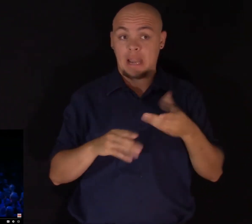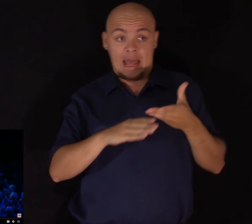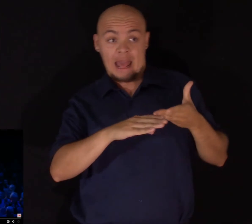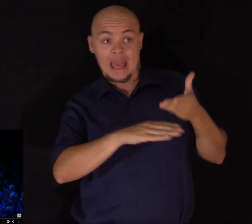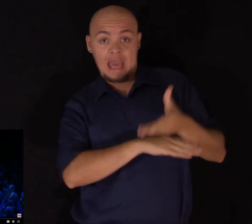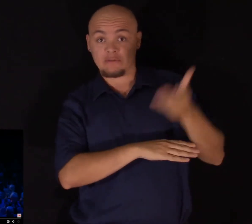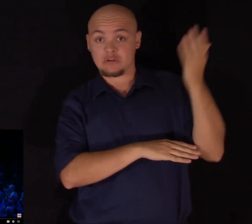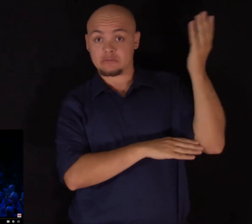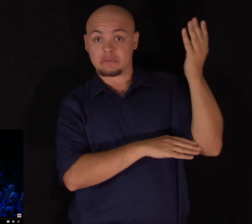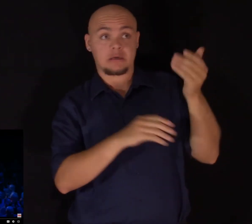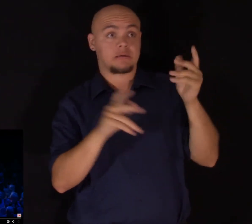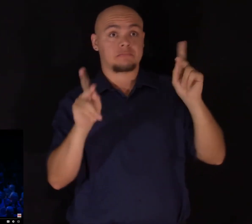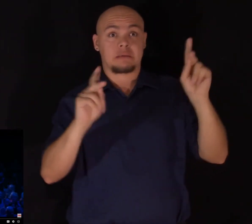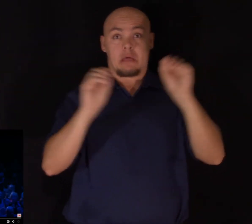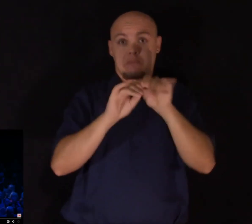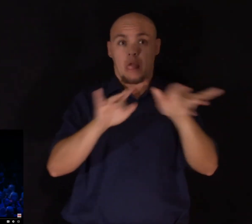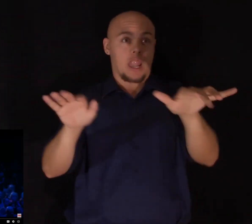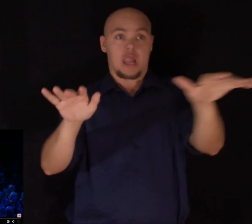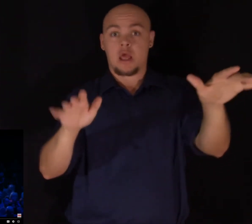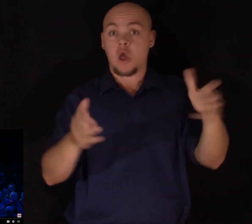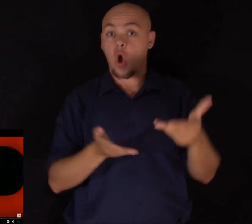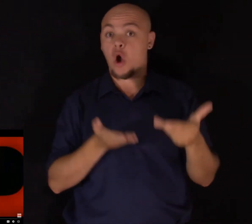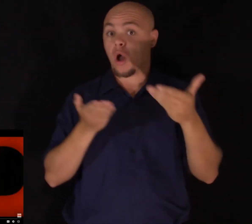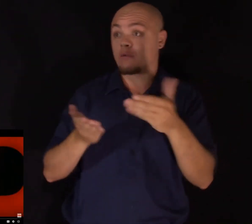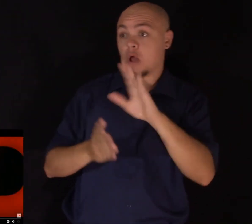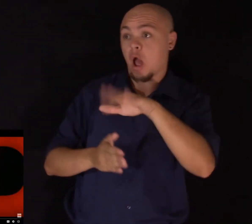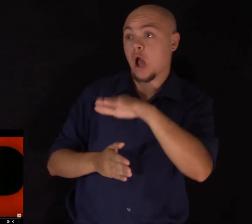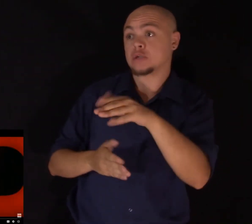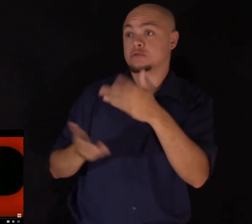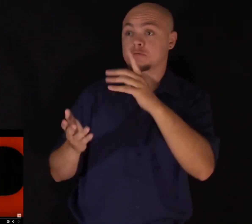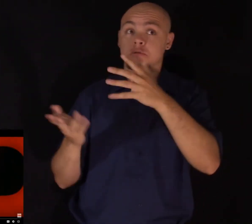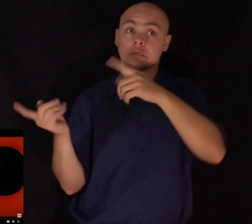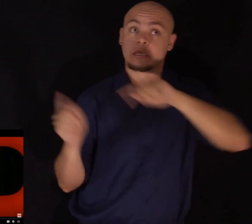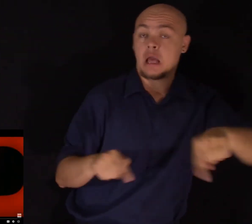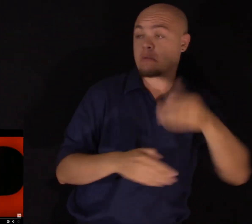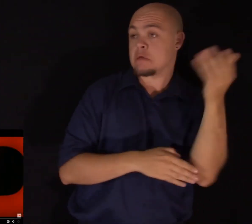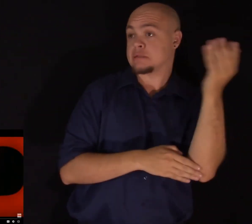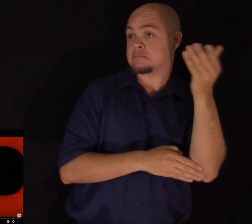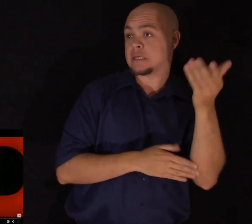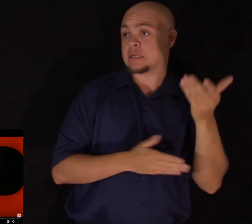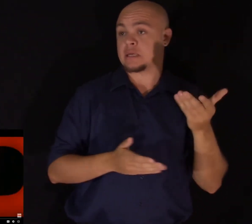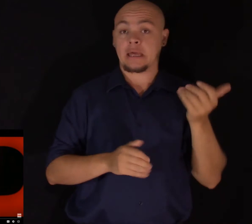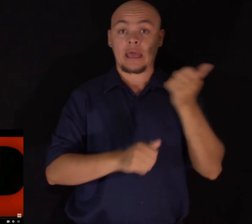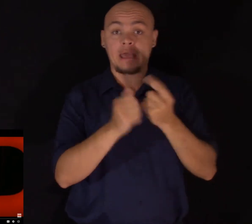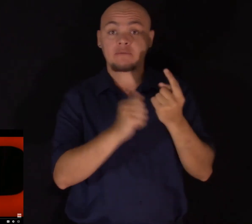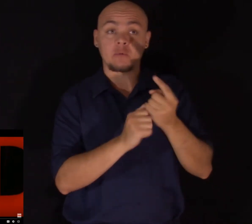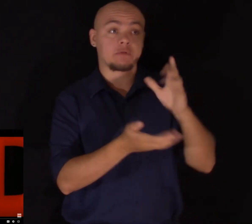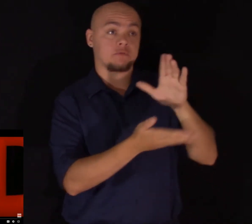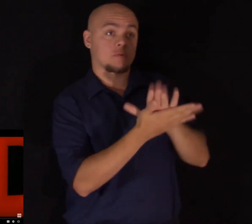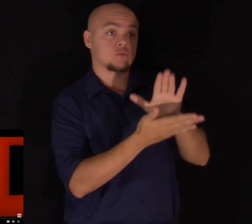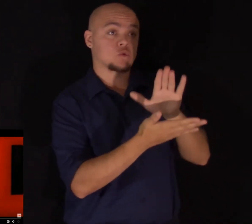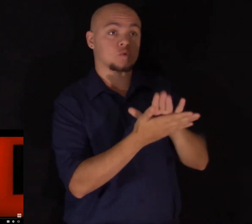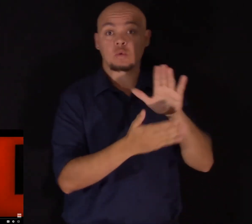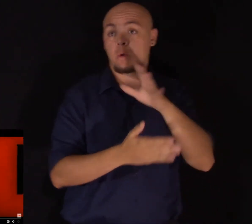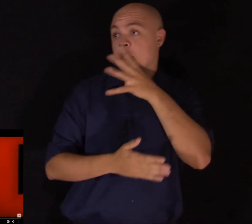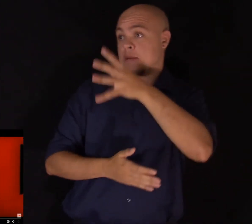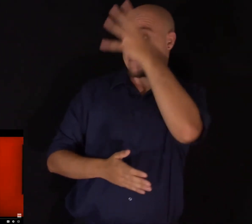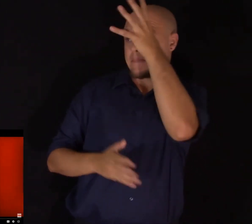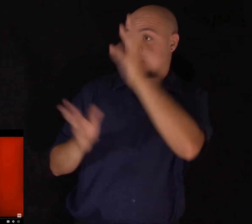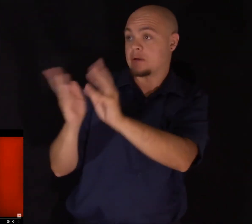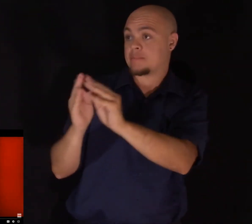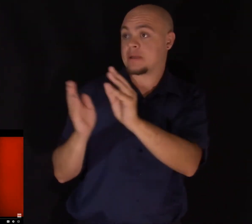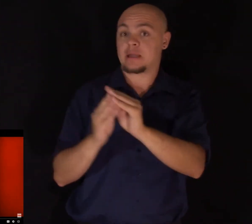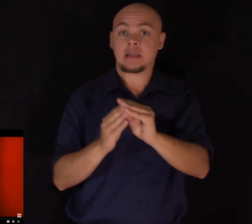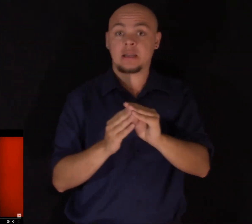TED explosion, I got a lot of offers to speak all over the country. Everyone from schools and parent meetings to Fortune